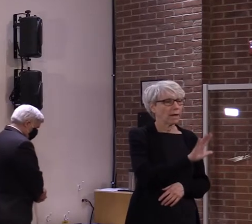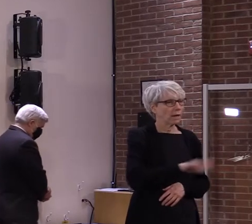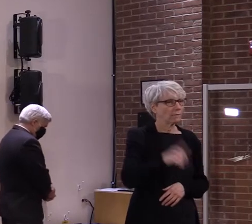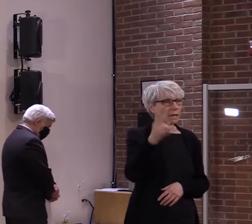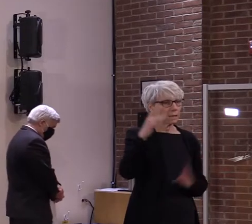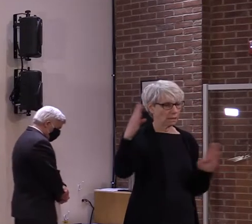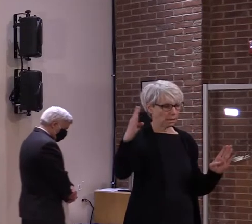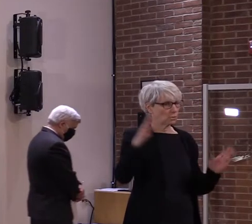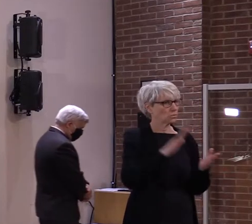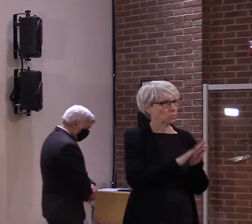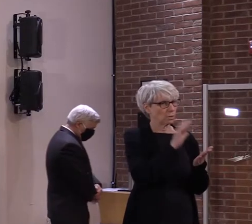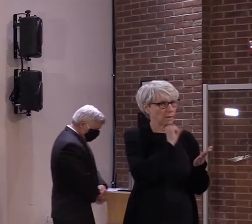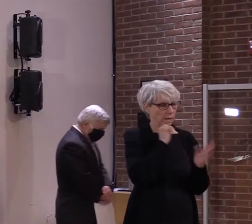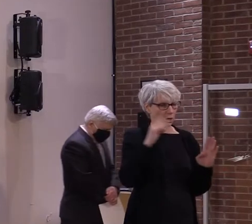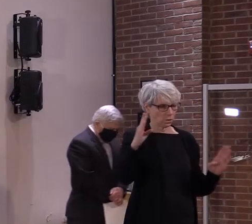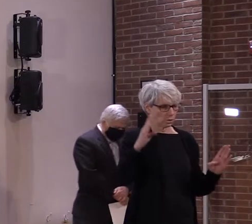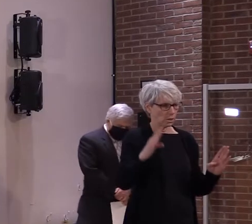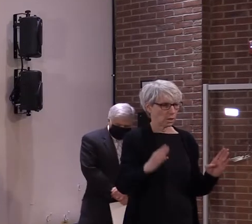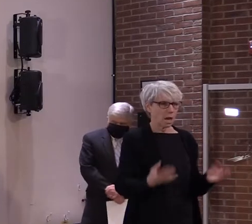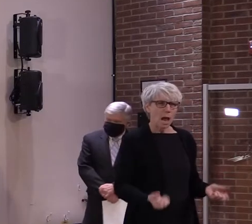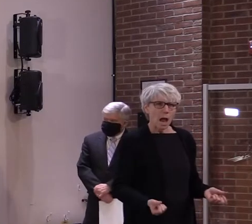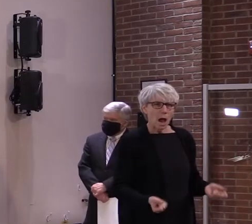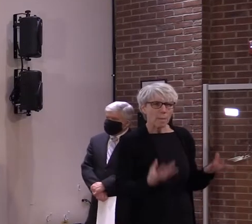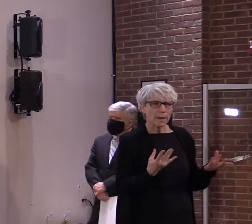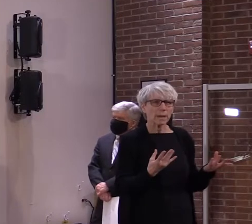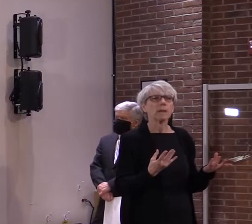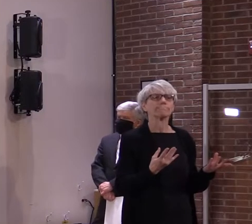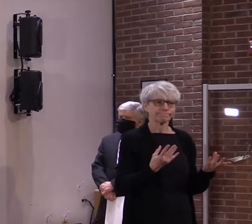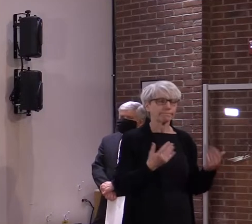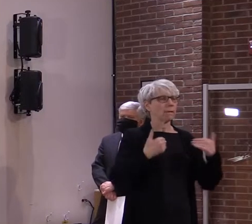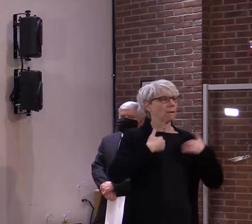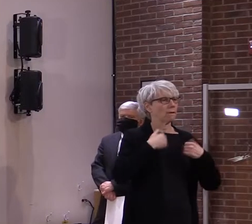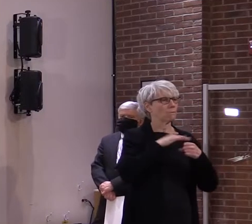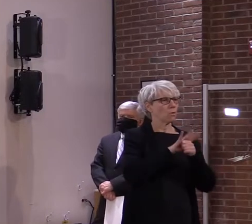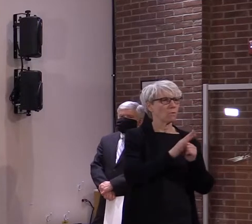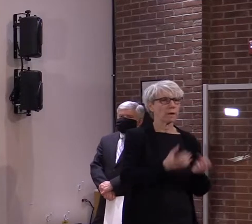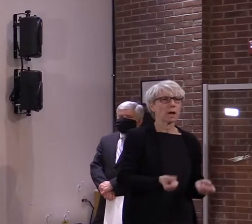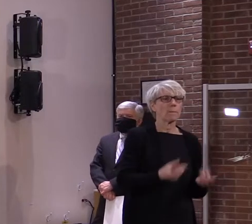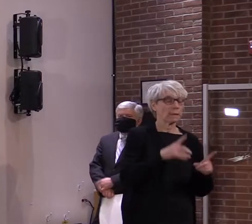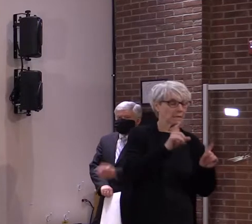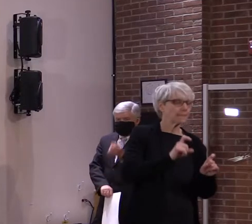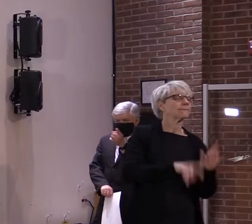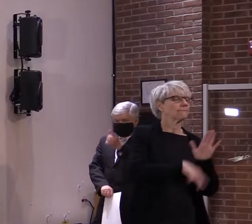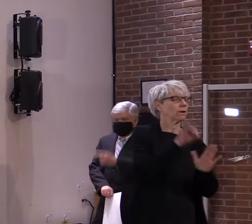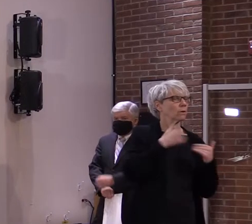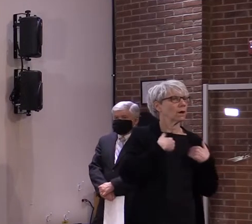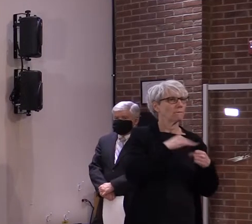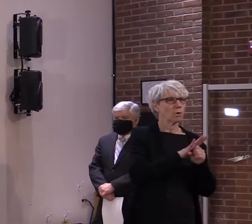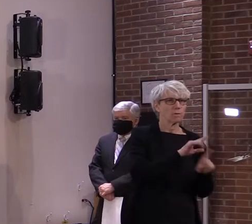testing positive, and do we have those numbers, and are they available at all anywhere?